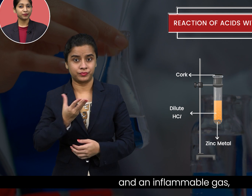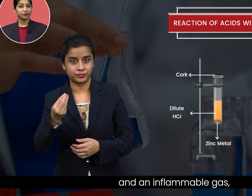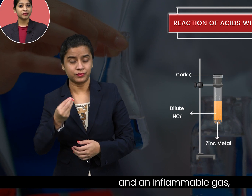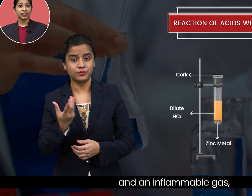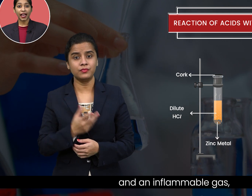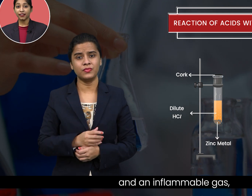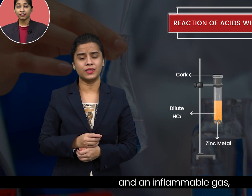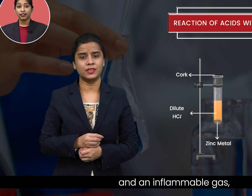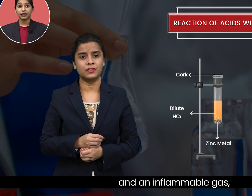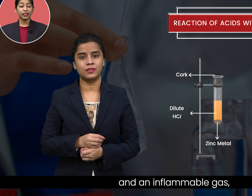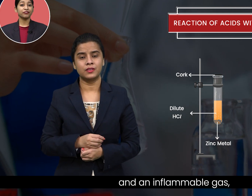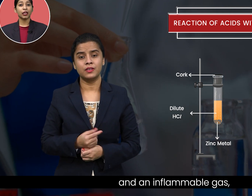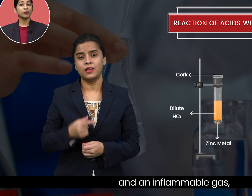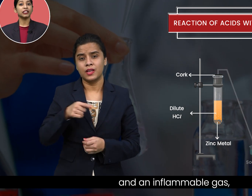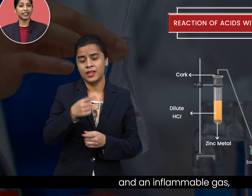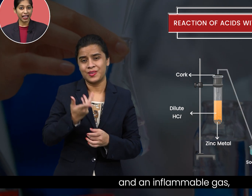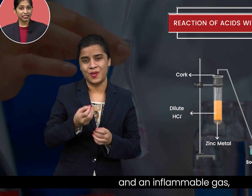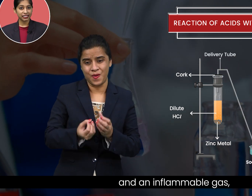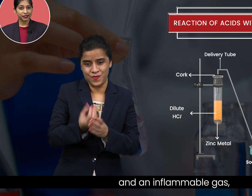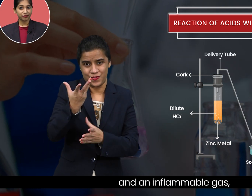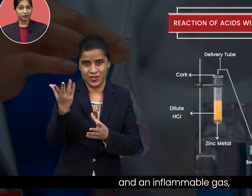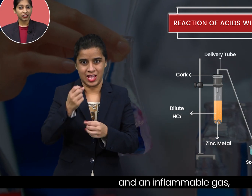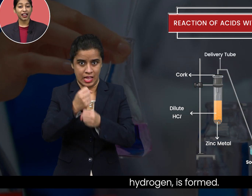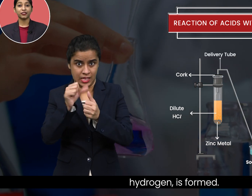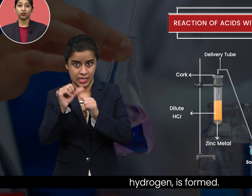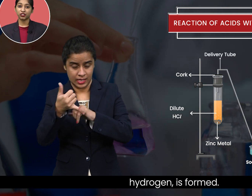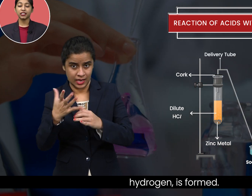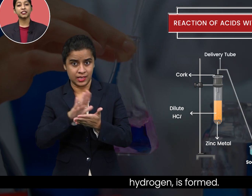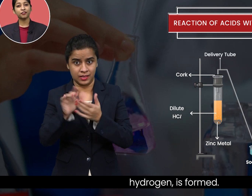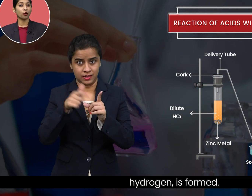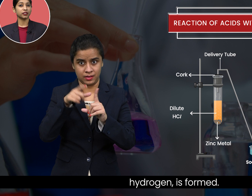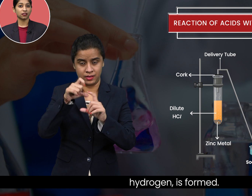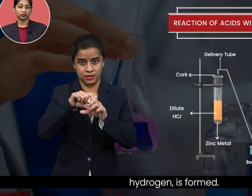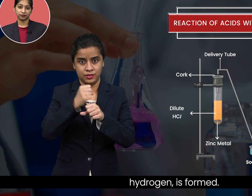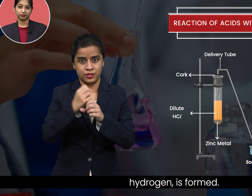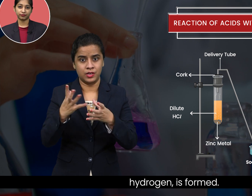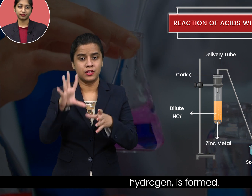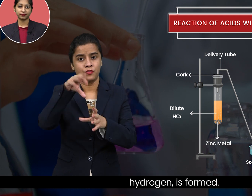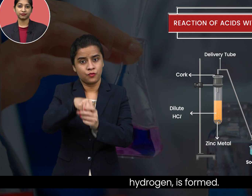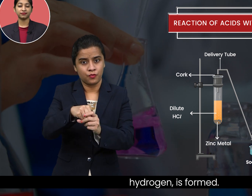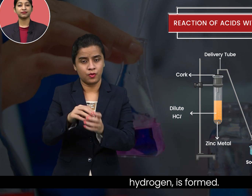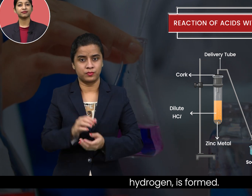and an inflammable gas, hydrogen, is formed.